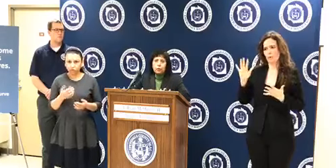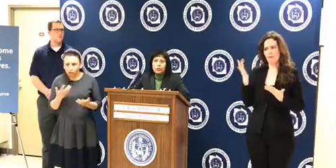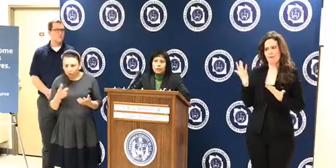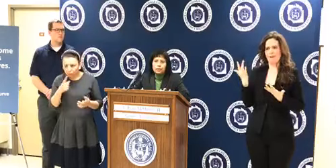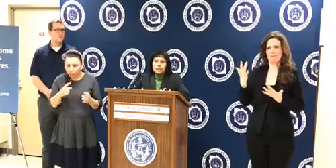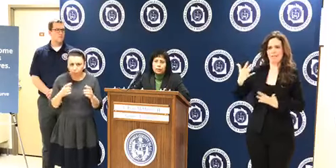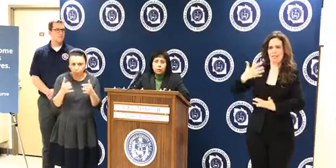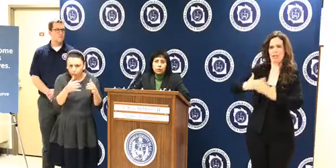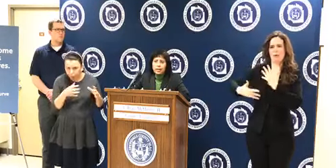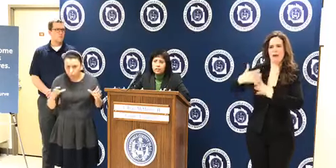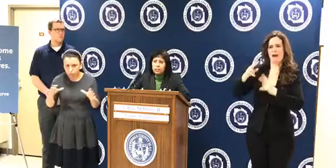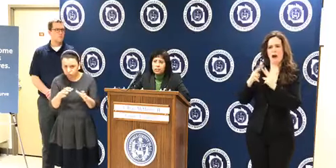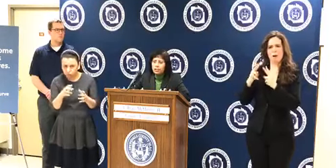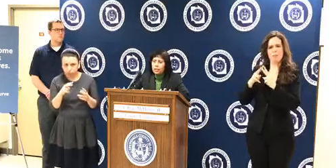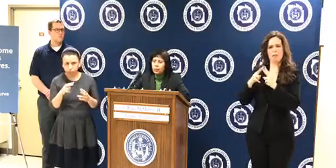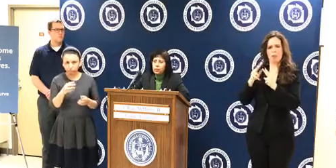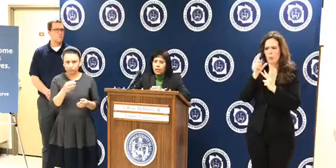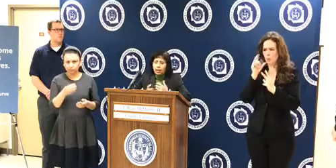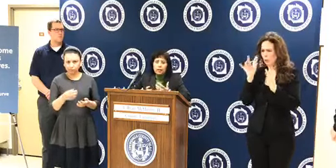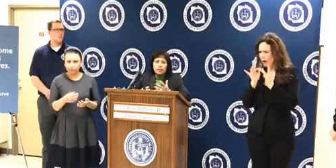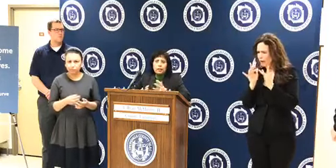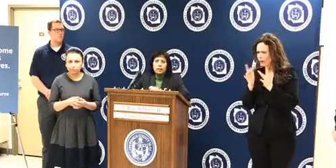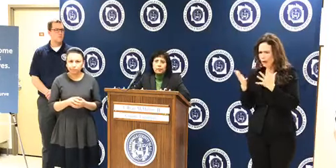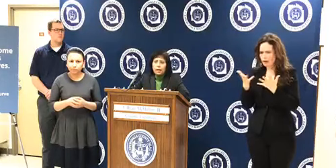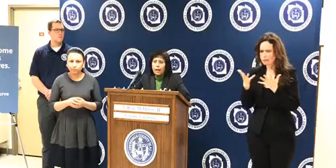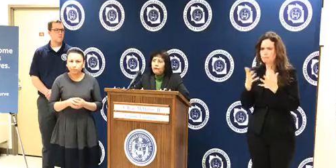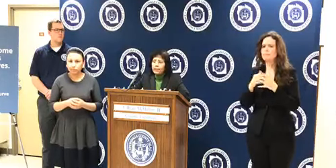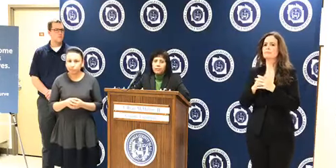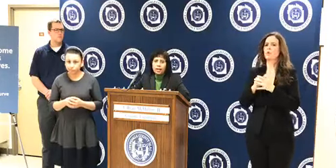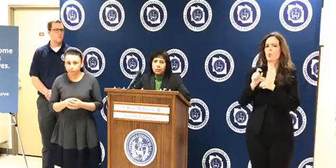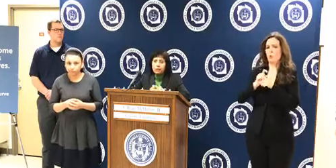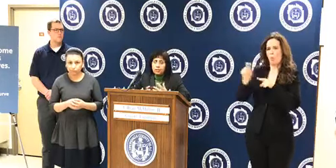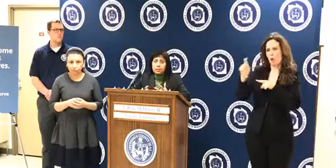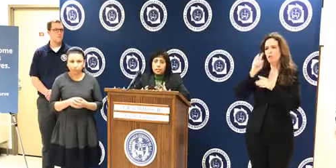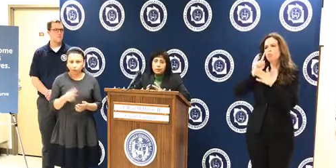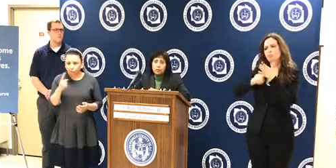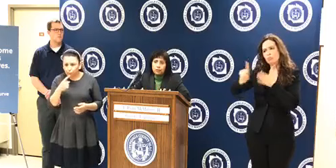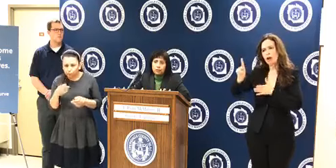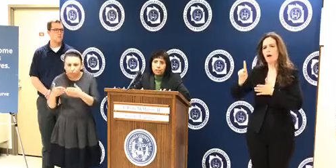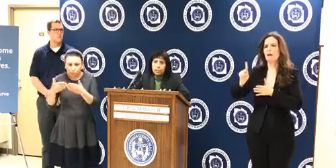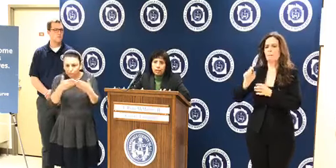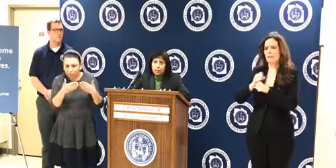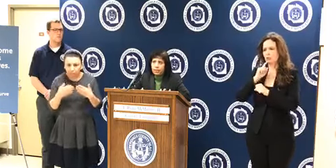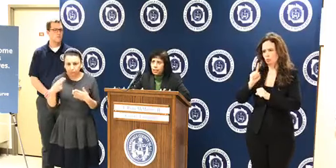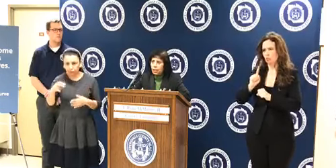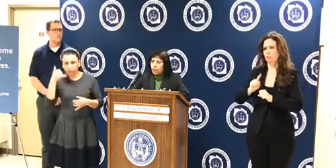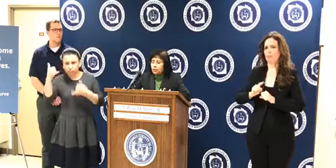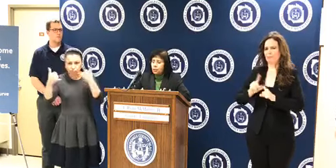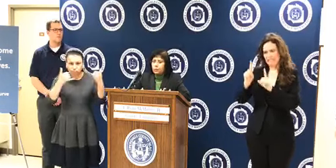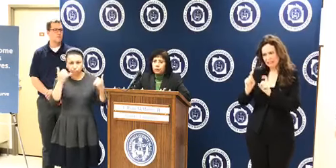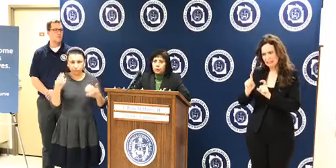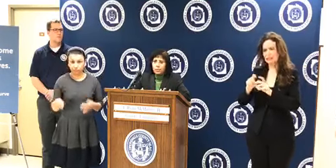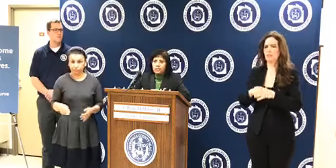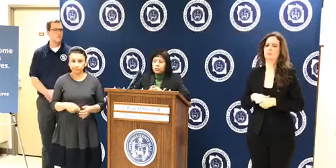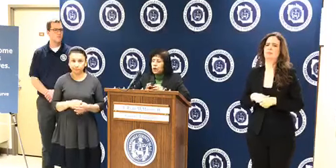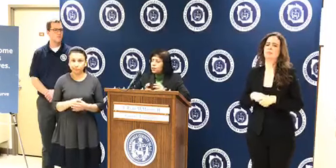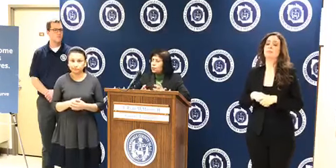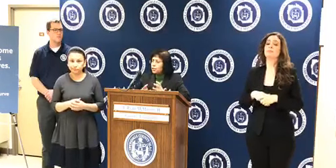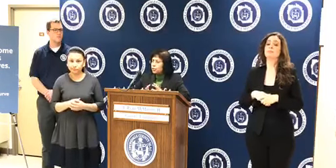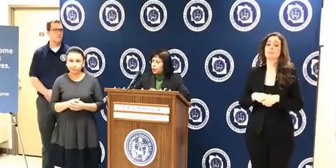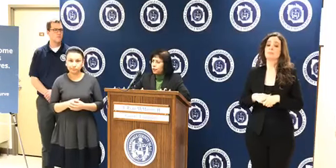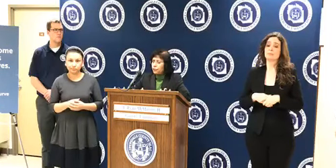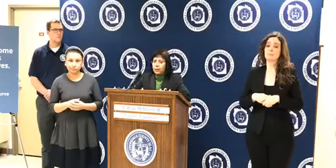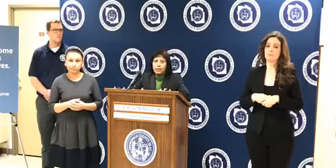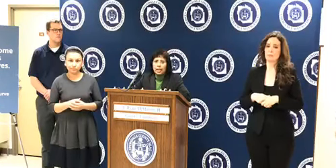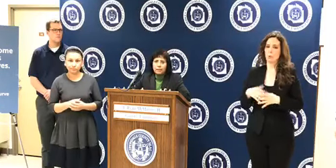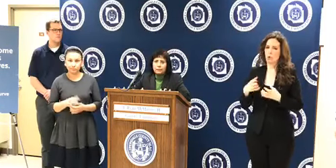the both patients. We are have reached out or in the process of reaching out. So we just want to